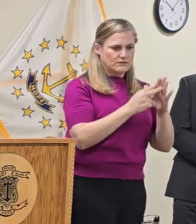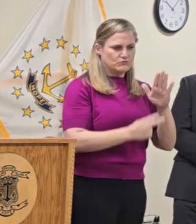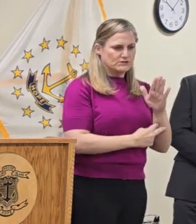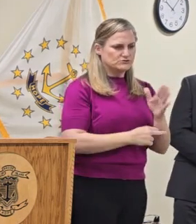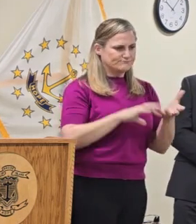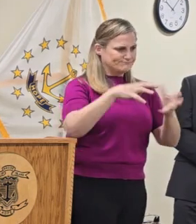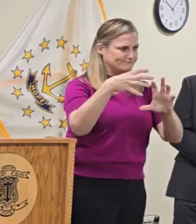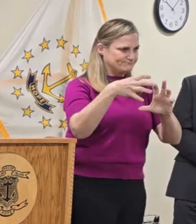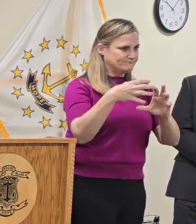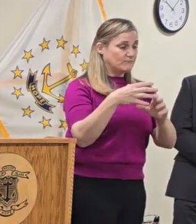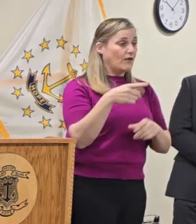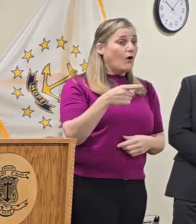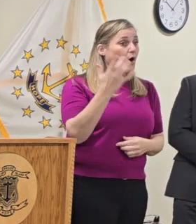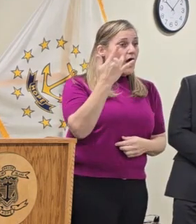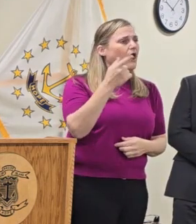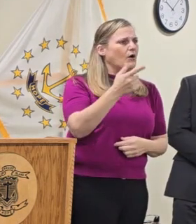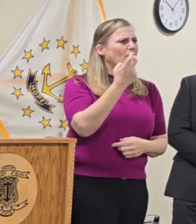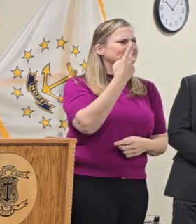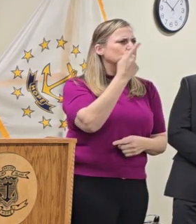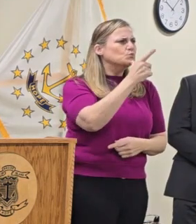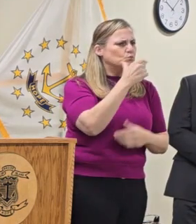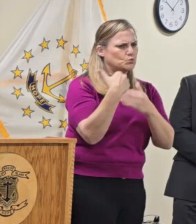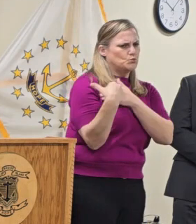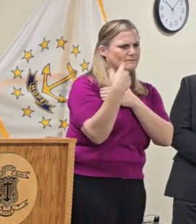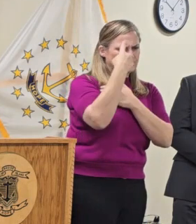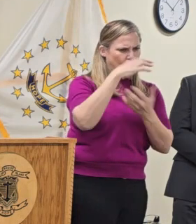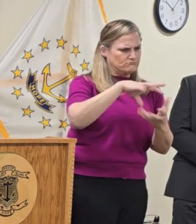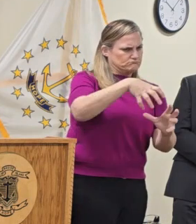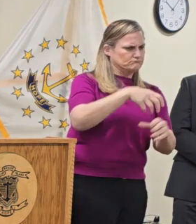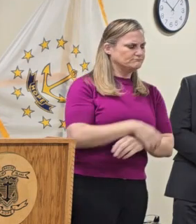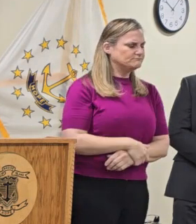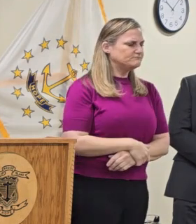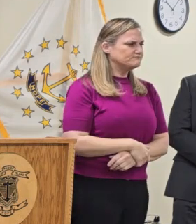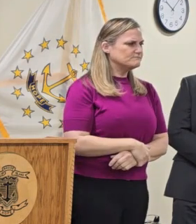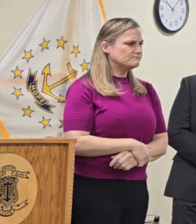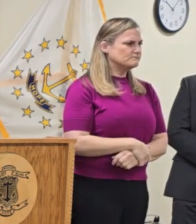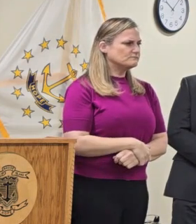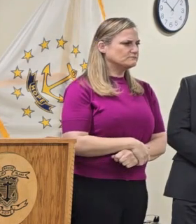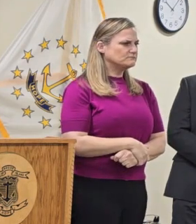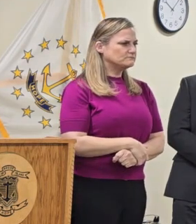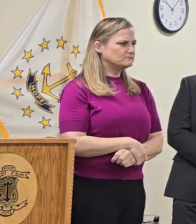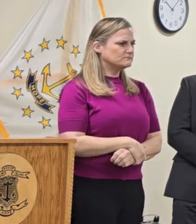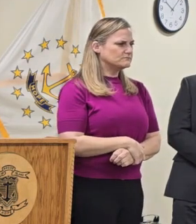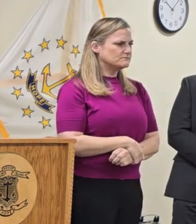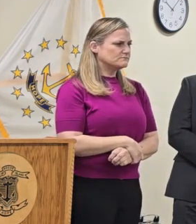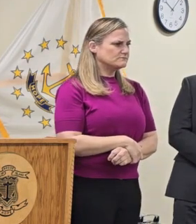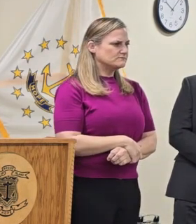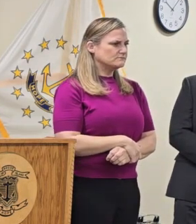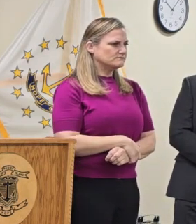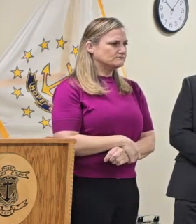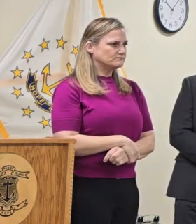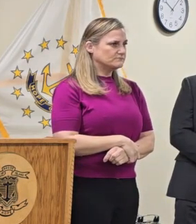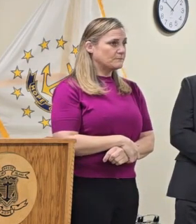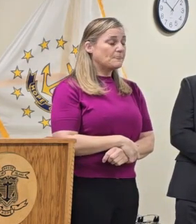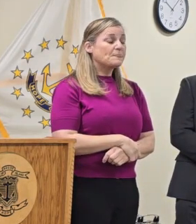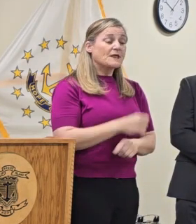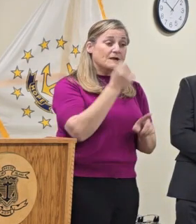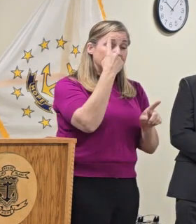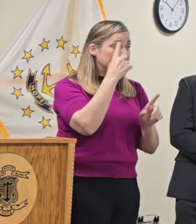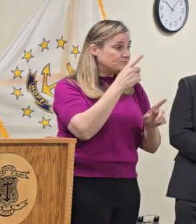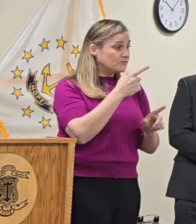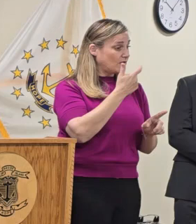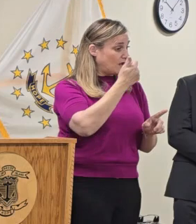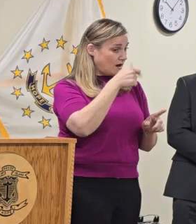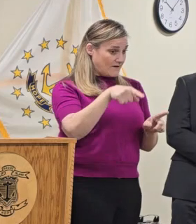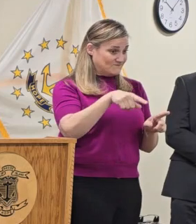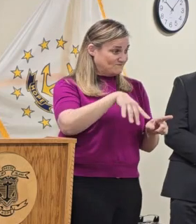it very clear, any responsible parties will be held fully accountable. This marks